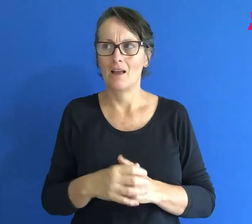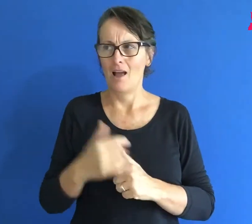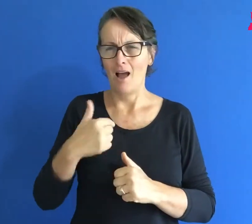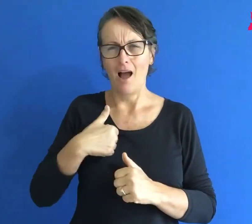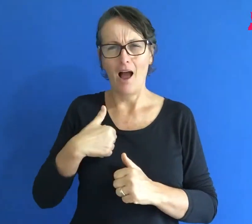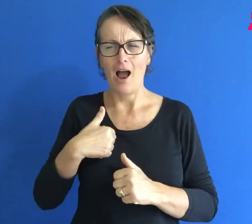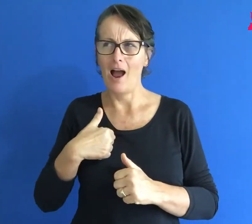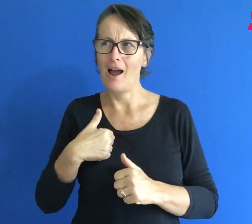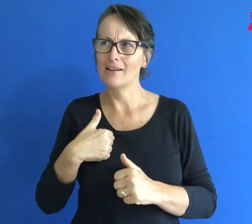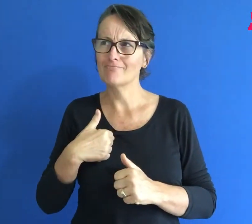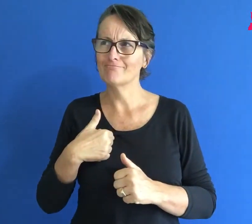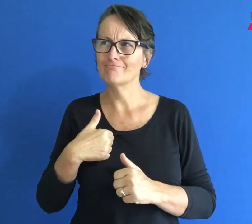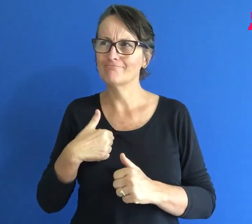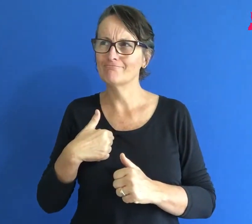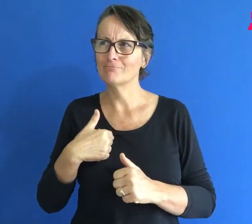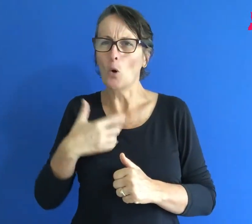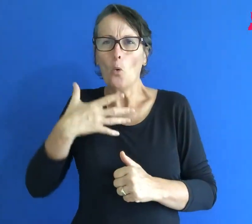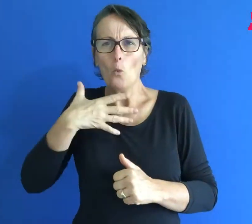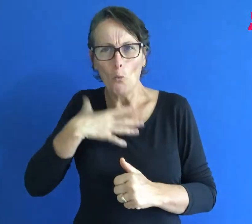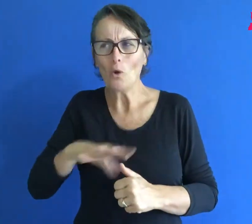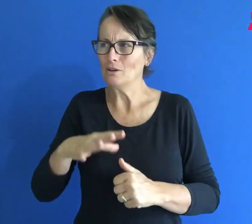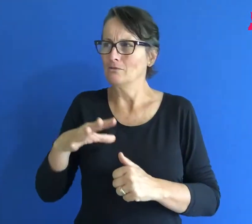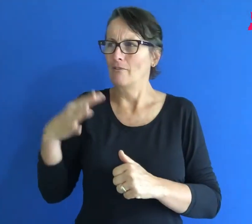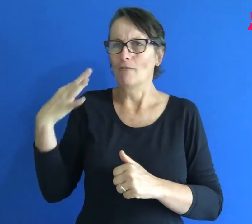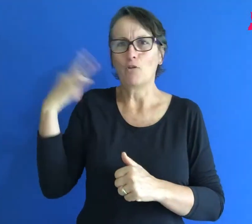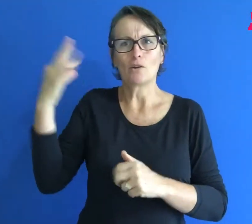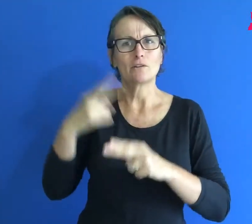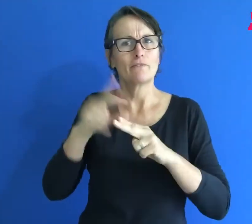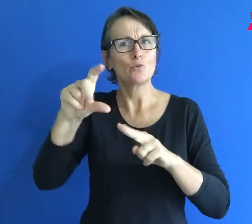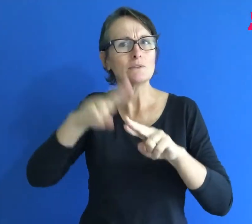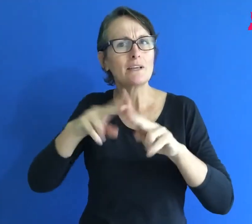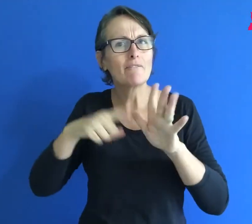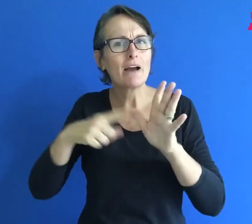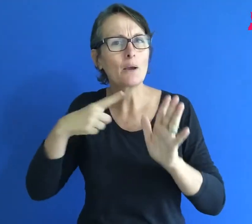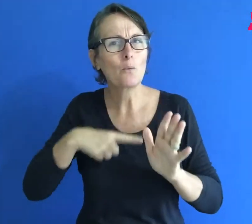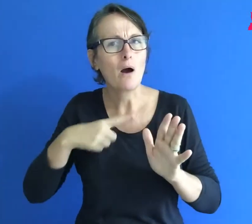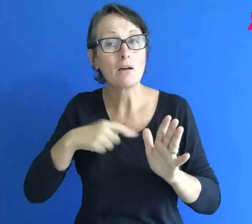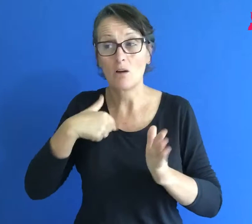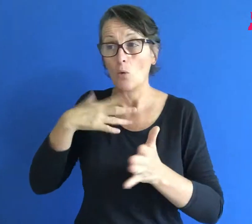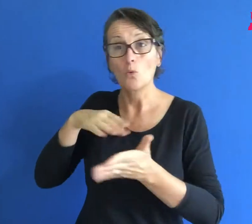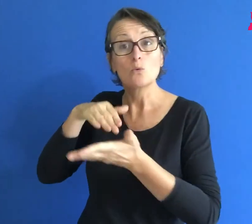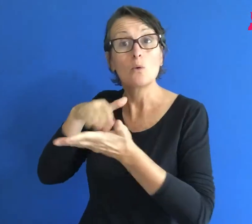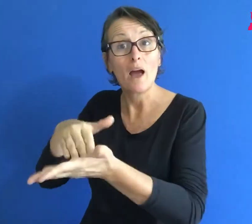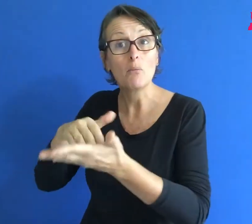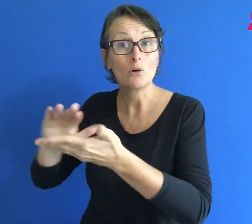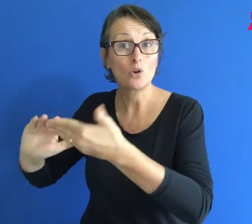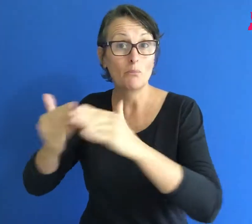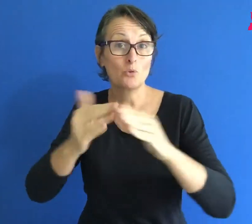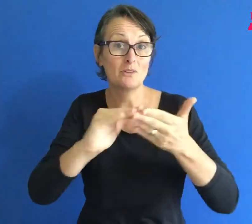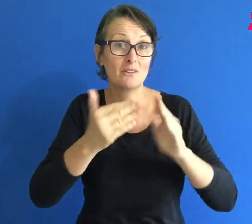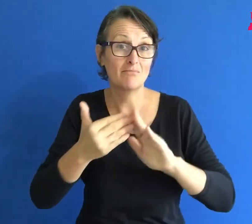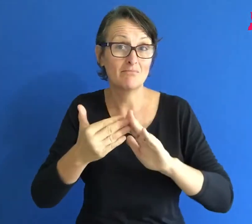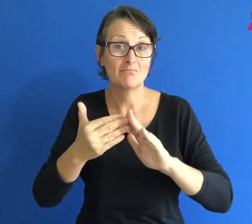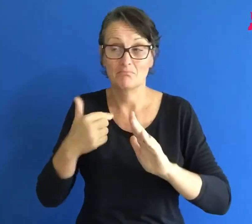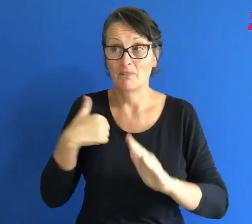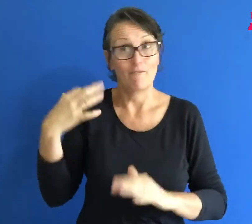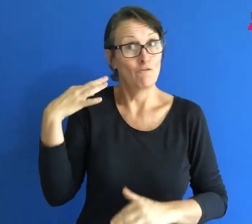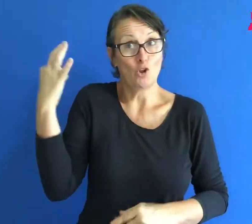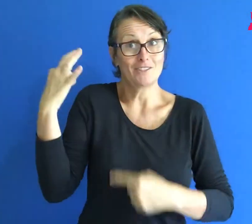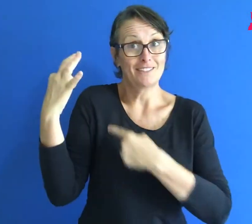what was it that pushed you over the edge? You went, yeah, this is something I want to be a part of. It's that community service, the volunteering. I don't know where I get it